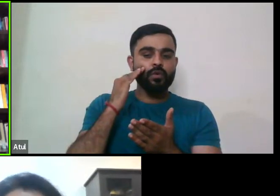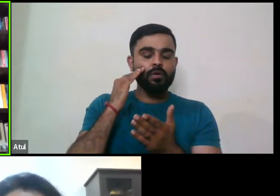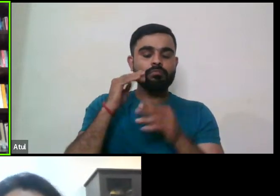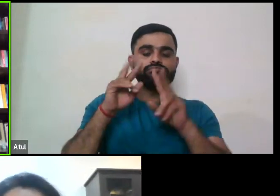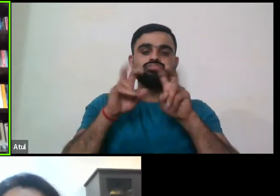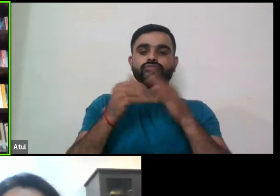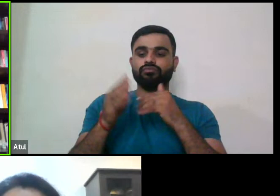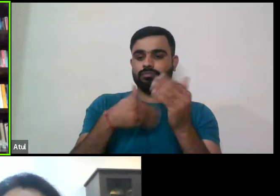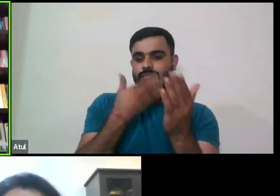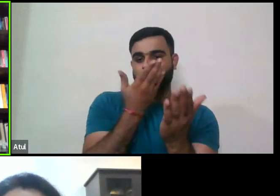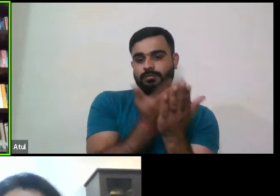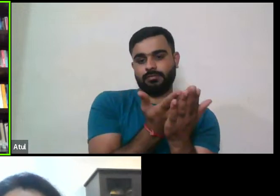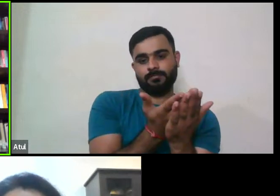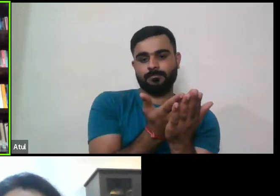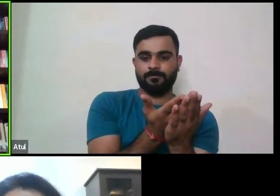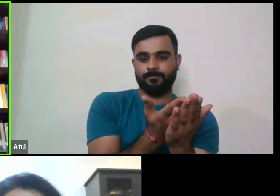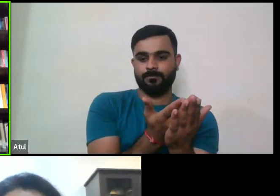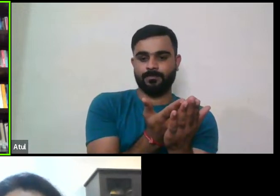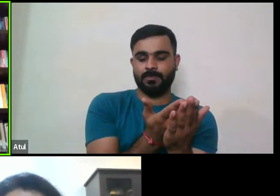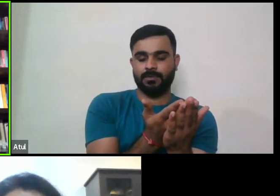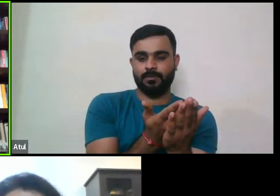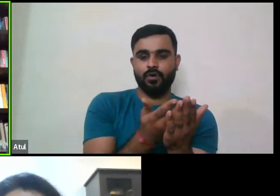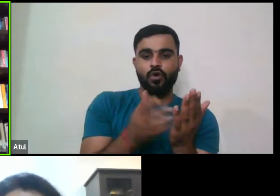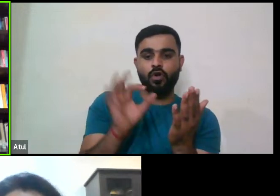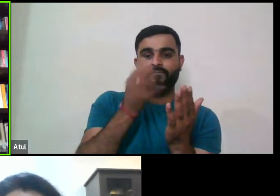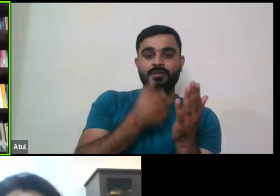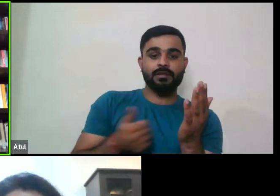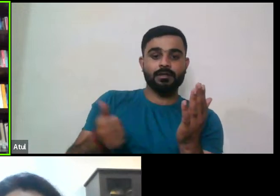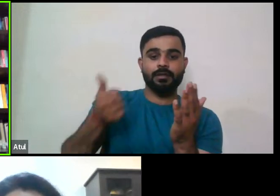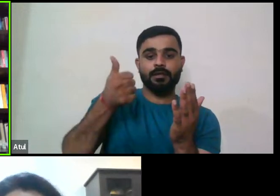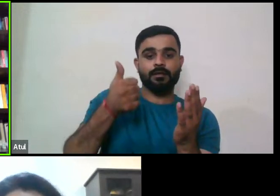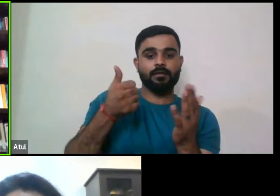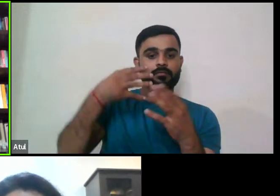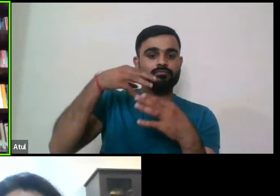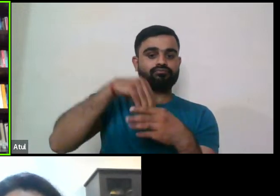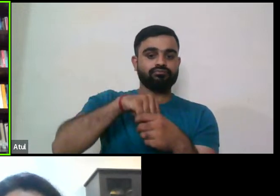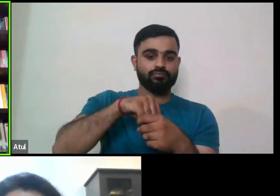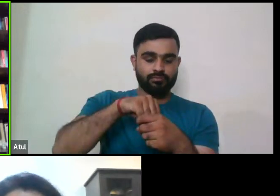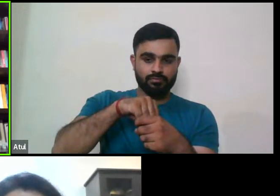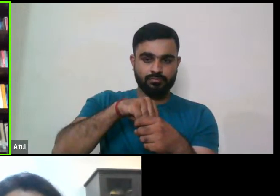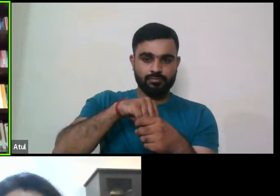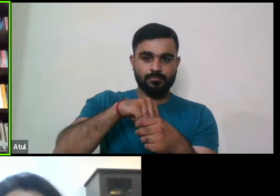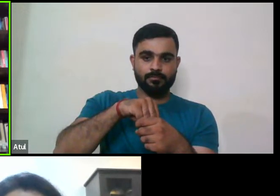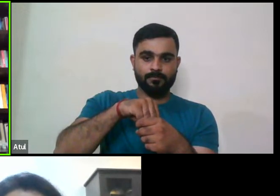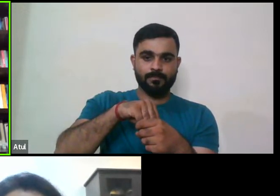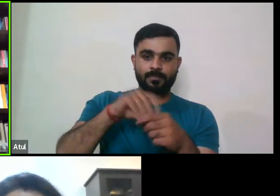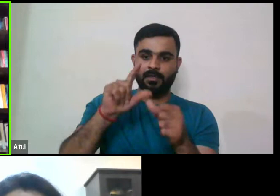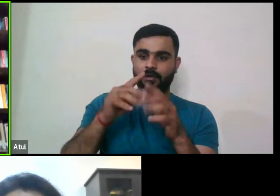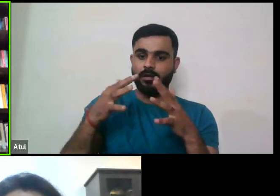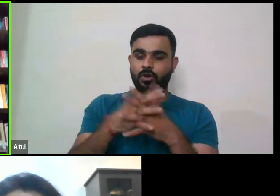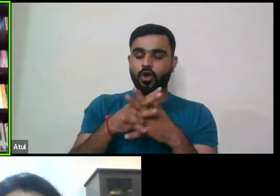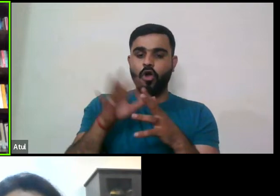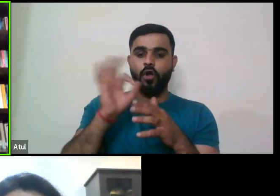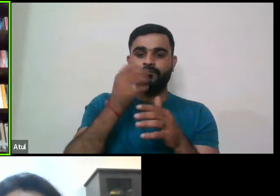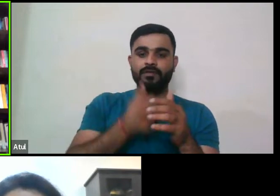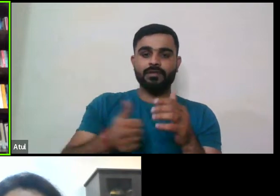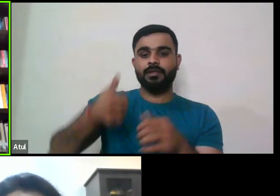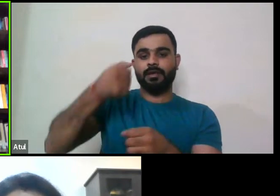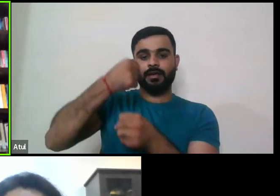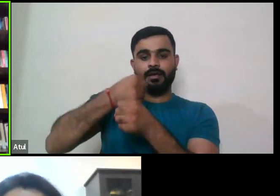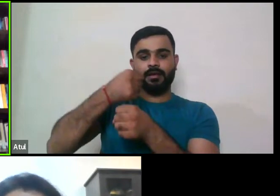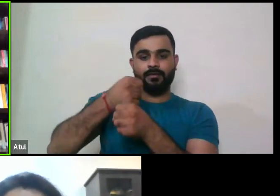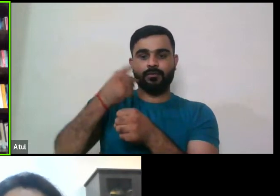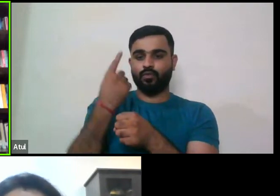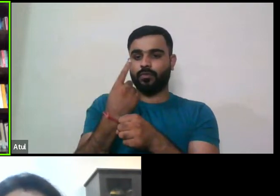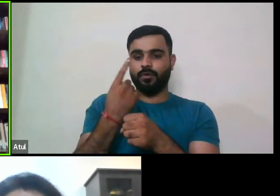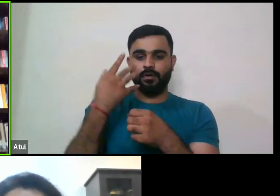matter from the officer who's most directly involved in the case to the law officers of the government. Because one